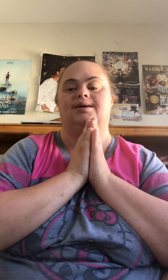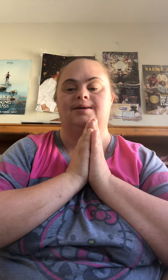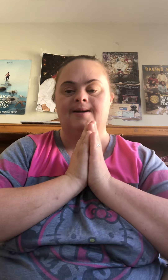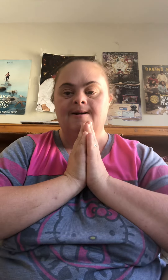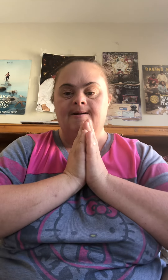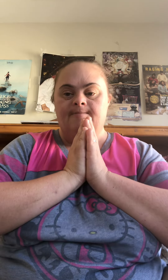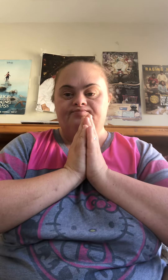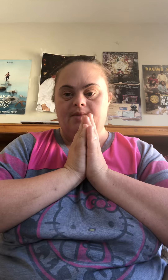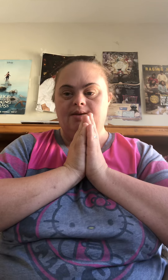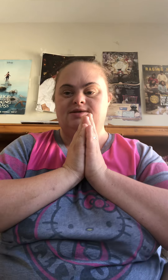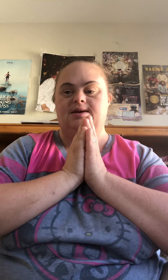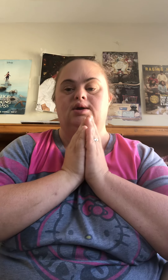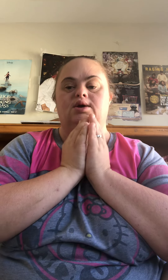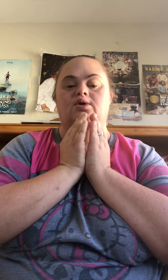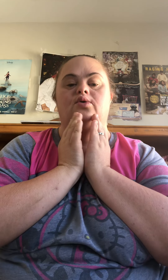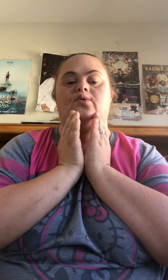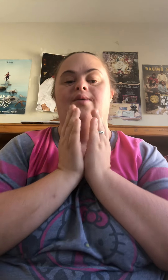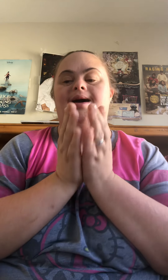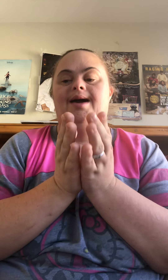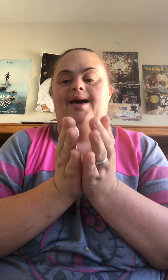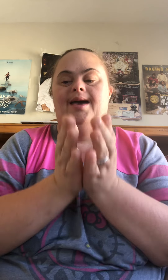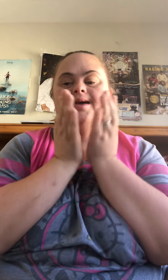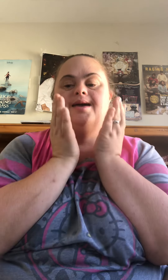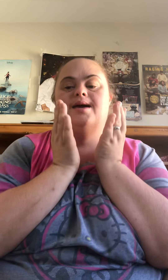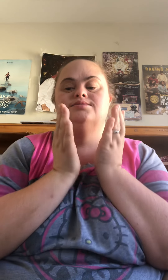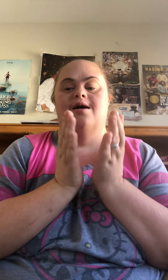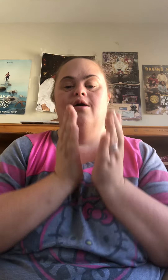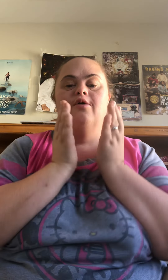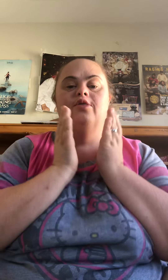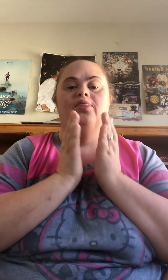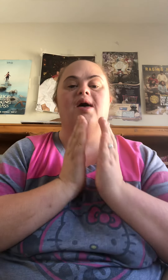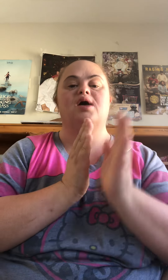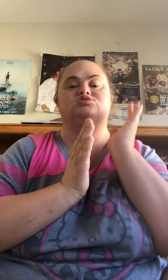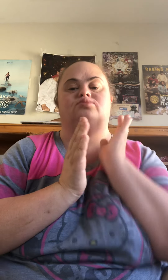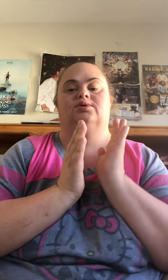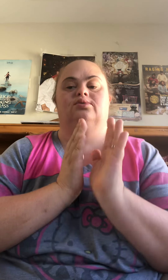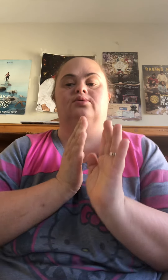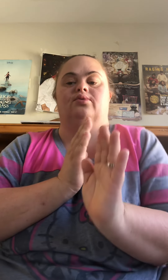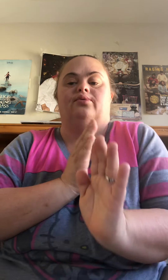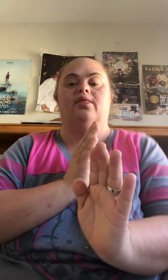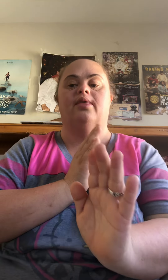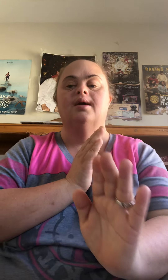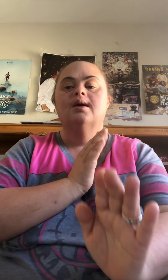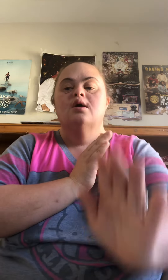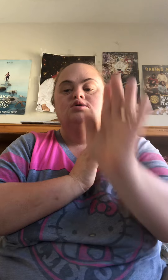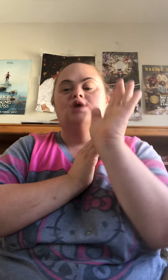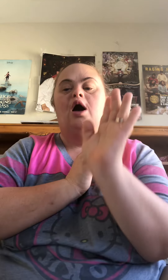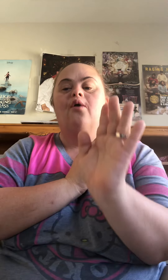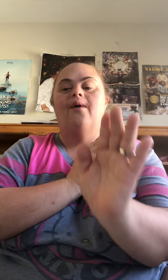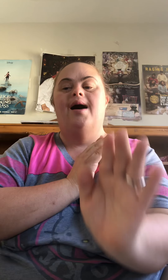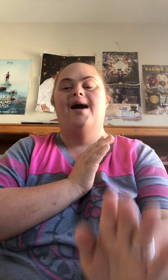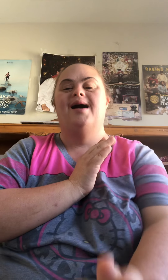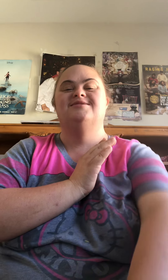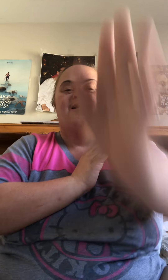And still you wake and leave your dream No one's